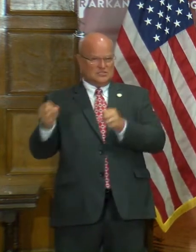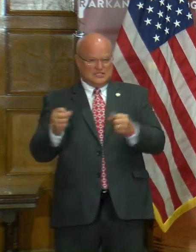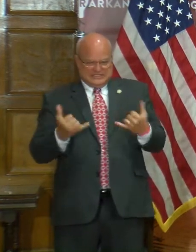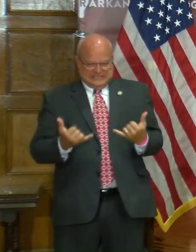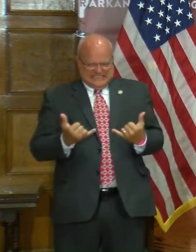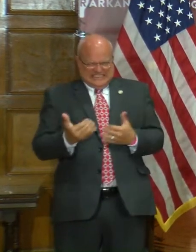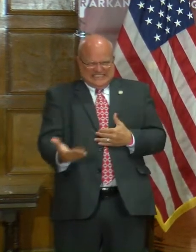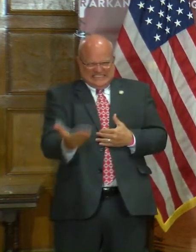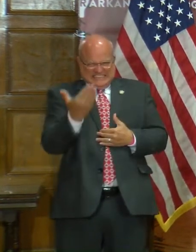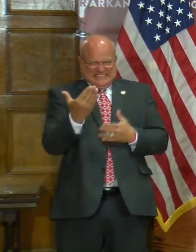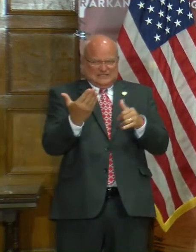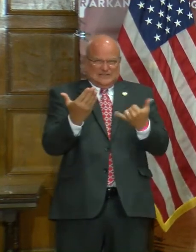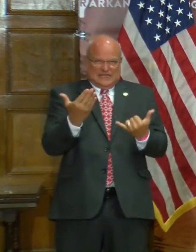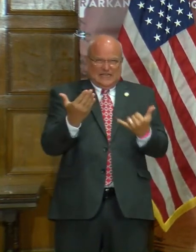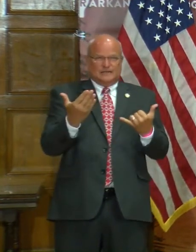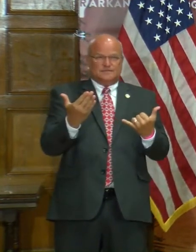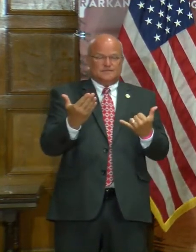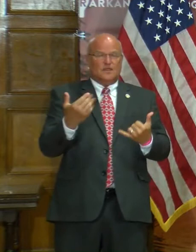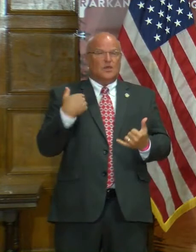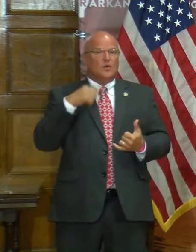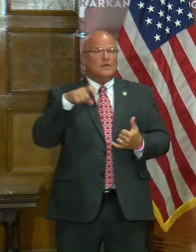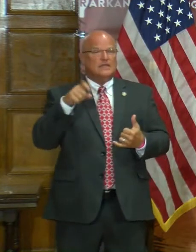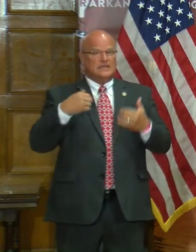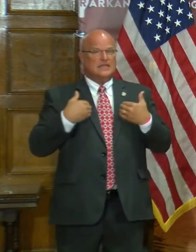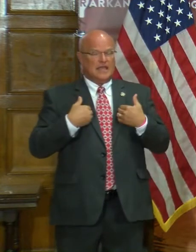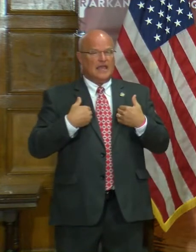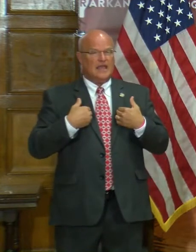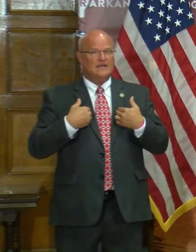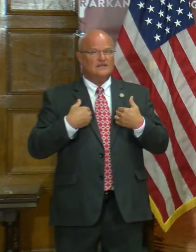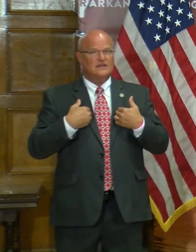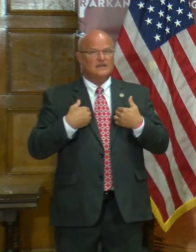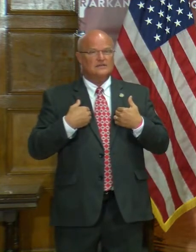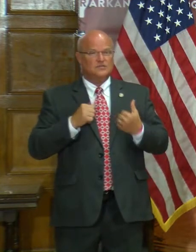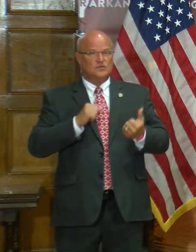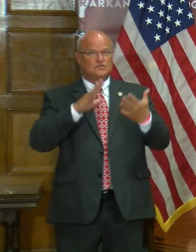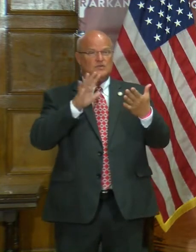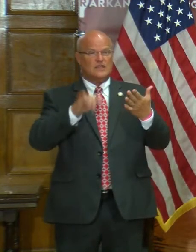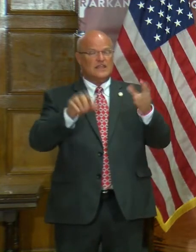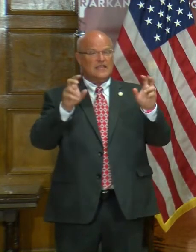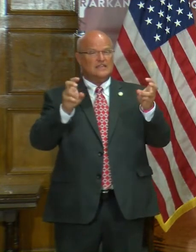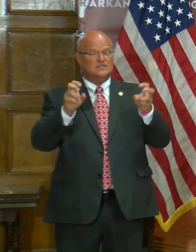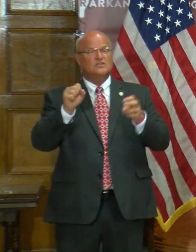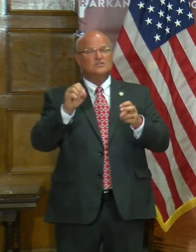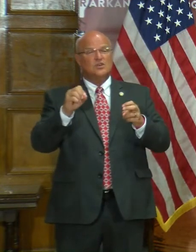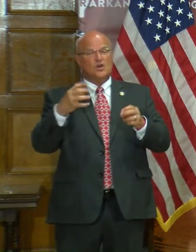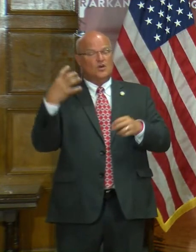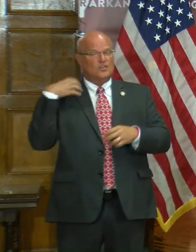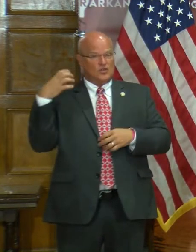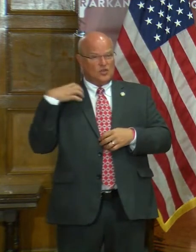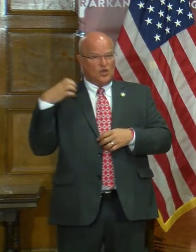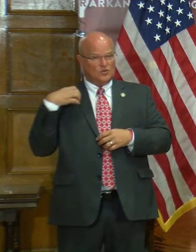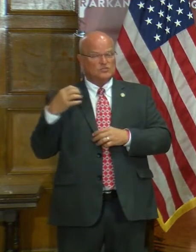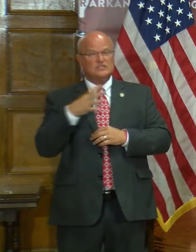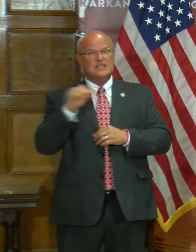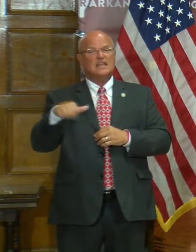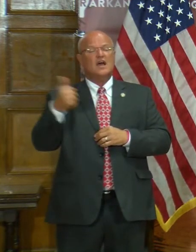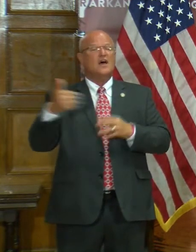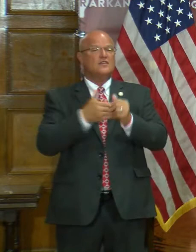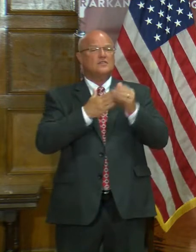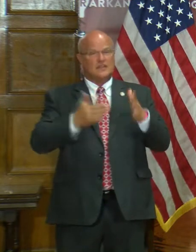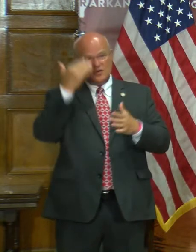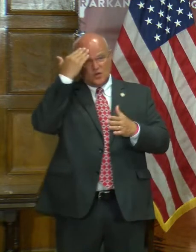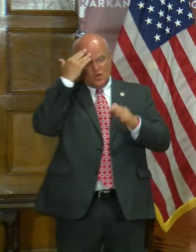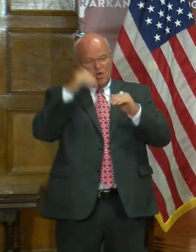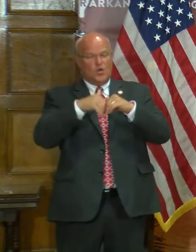right before us at this moment, and we needed to have to address that issue so the coaches and other leaders will